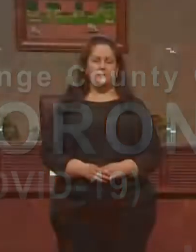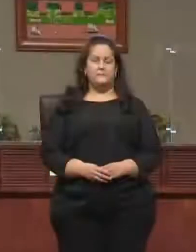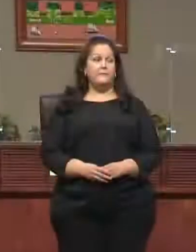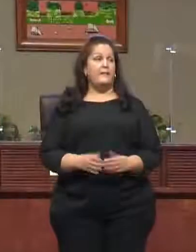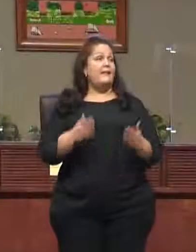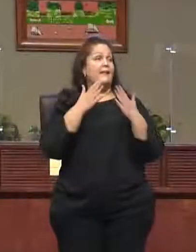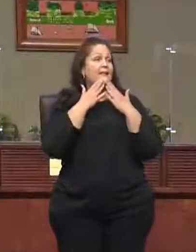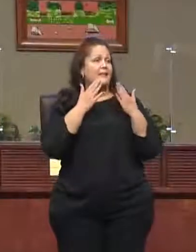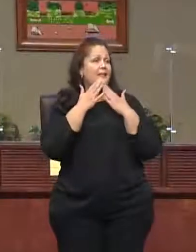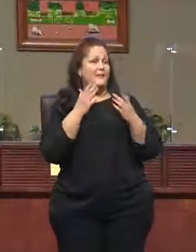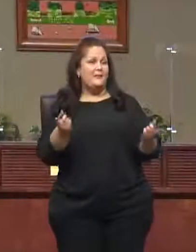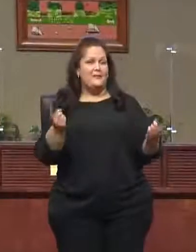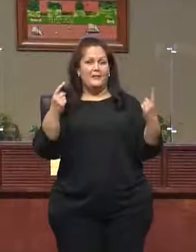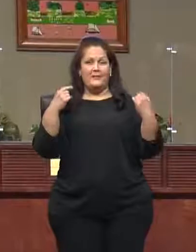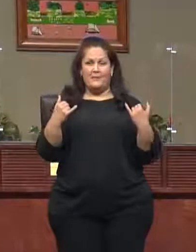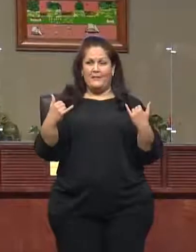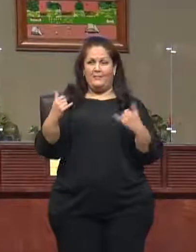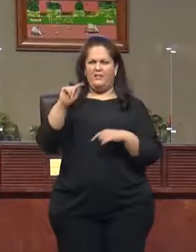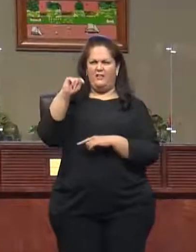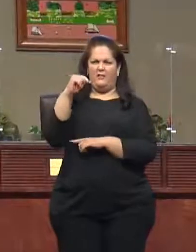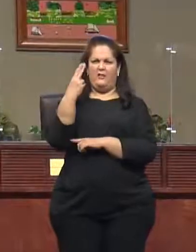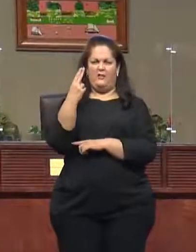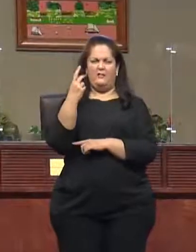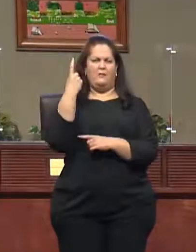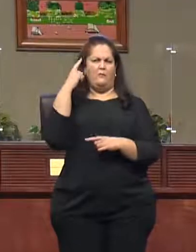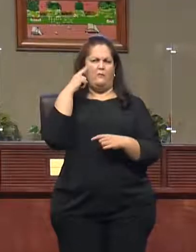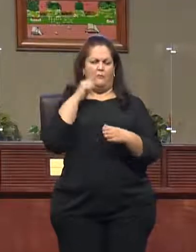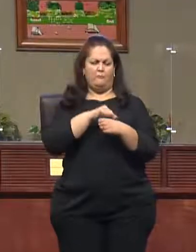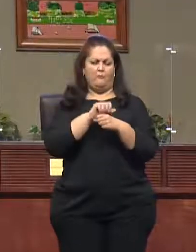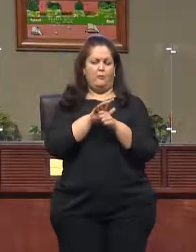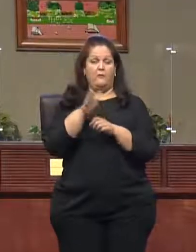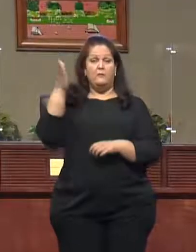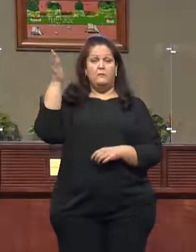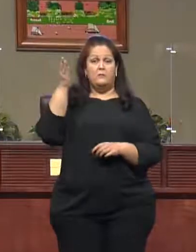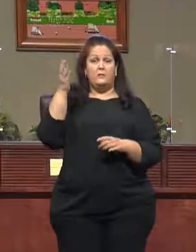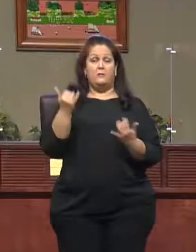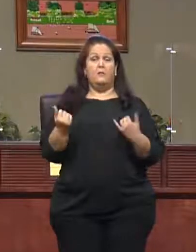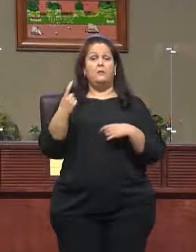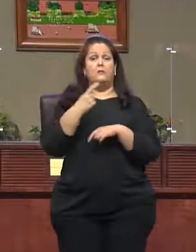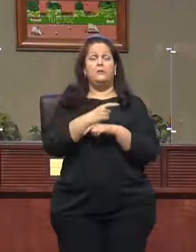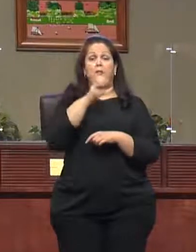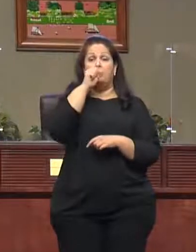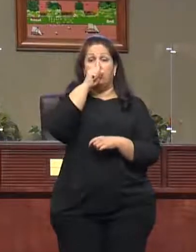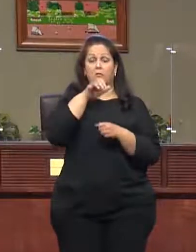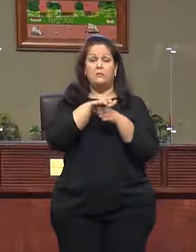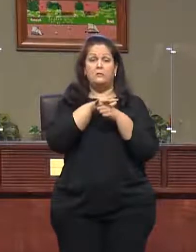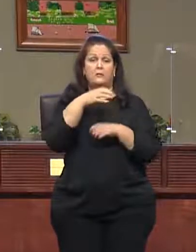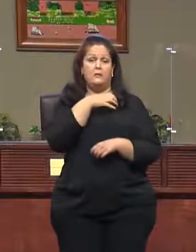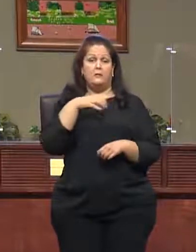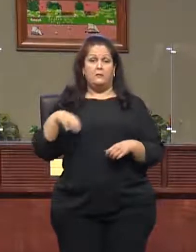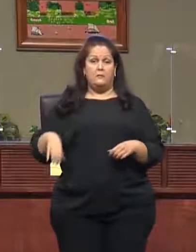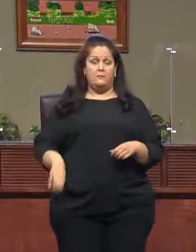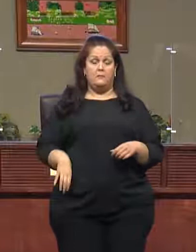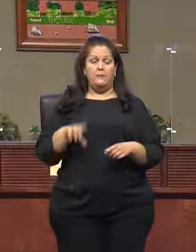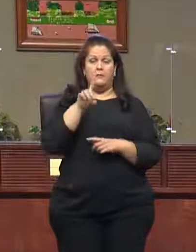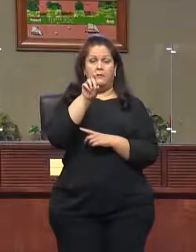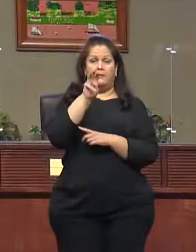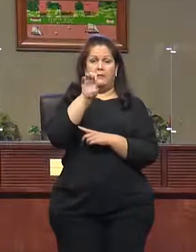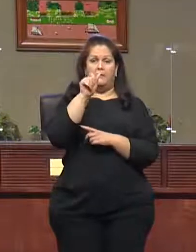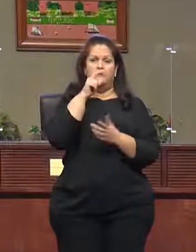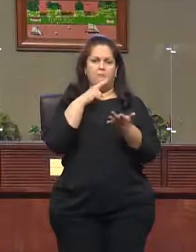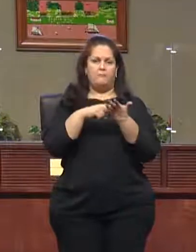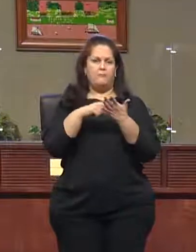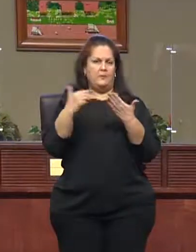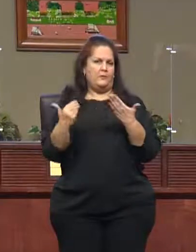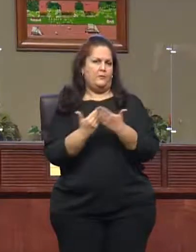Thank you for joining us this Thursday for our COVID-19 press briefing. Today, Orange County Mayor Jerry L. Demings will discuss the new campaign